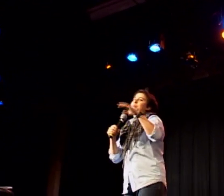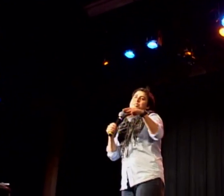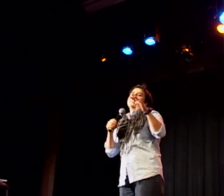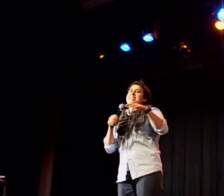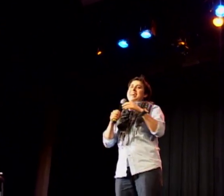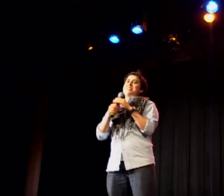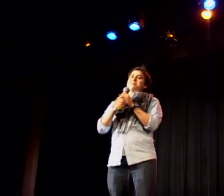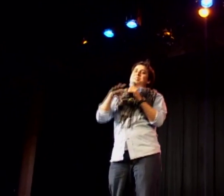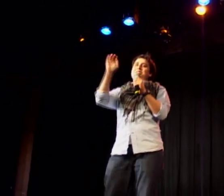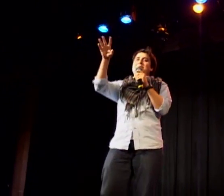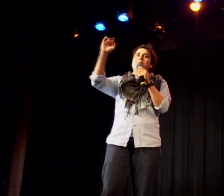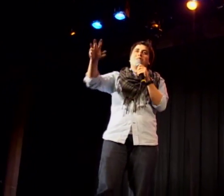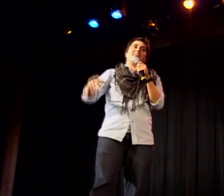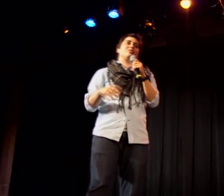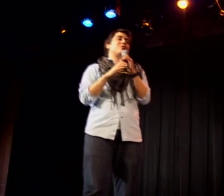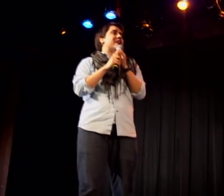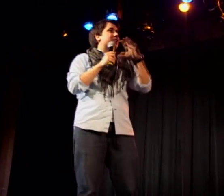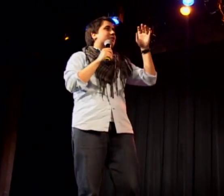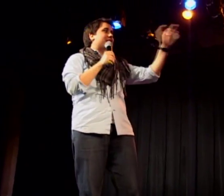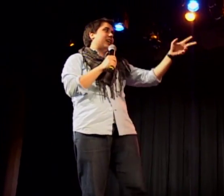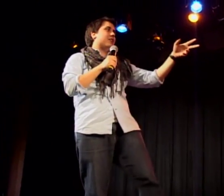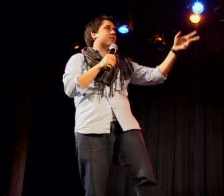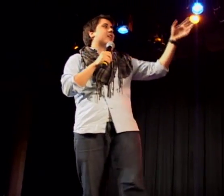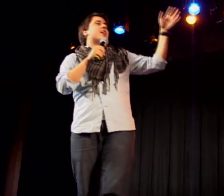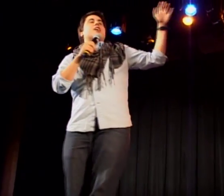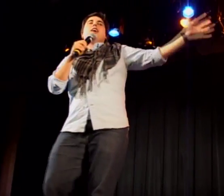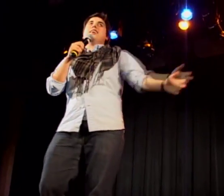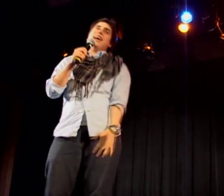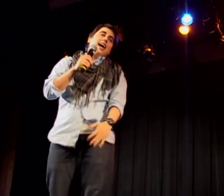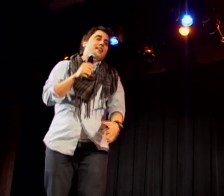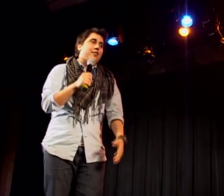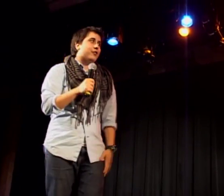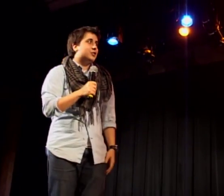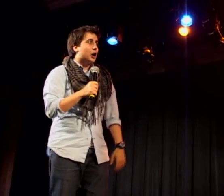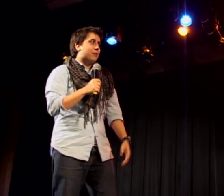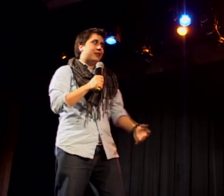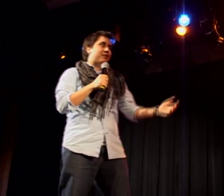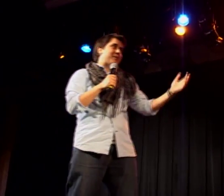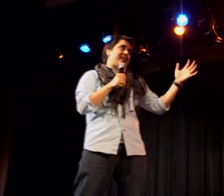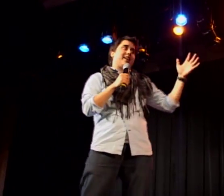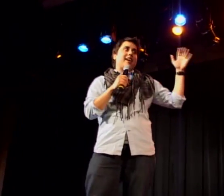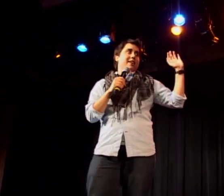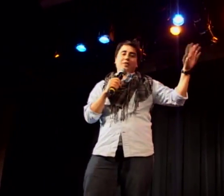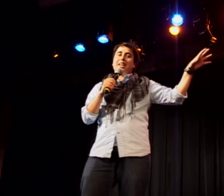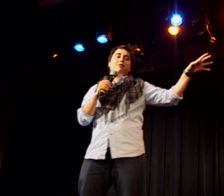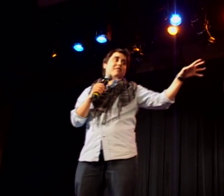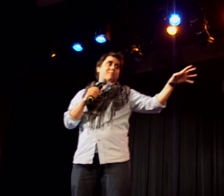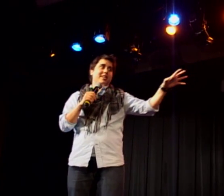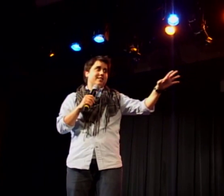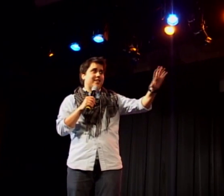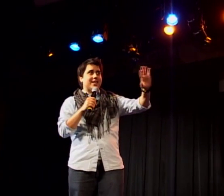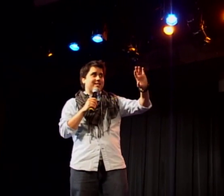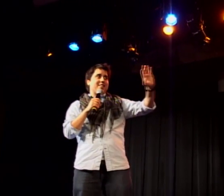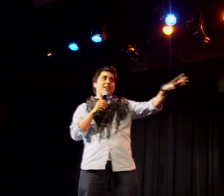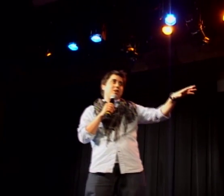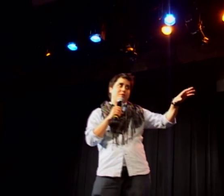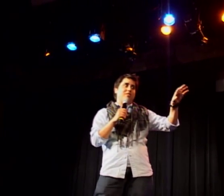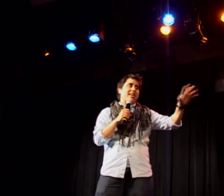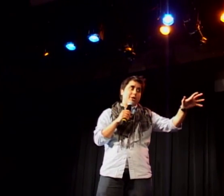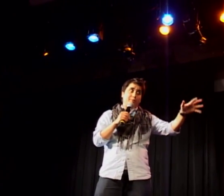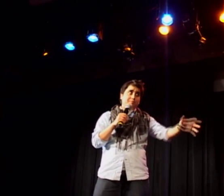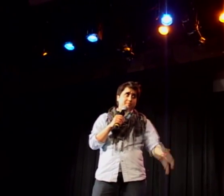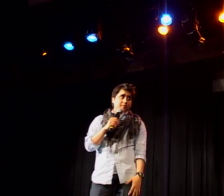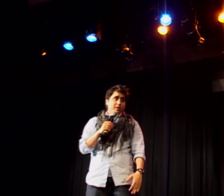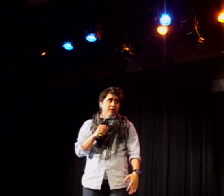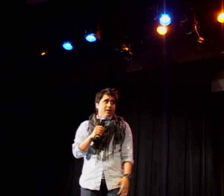deaf people do appreciate that, just make sure you keep it on your hands. So thank you, Keith, again, for interpreting for me. I feel like every 5 minutes I need to say thank